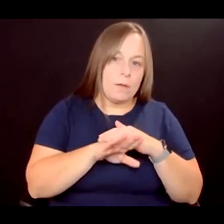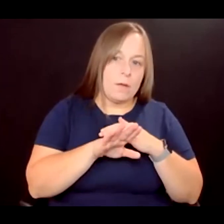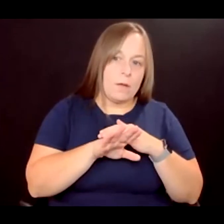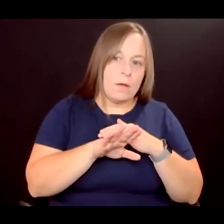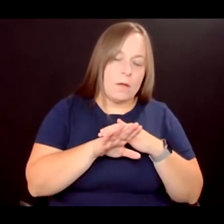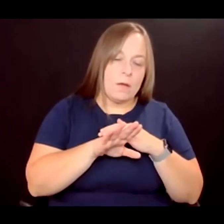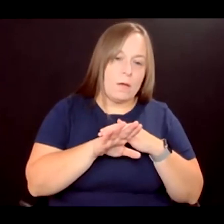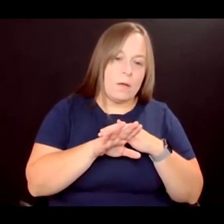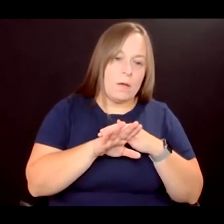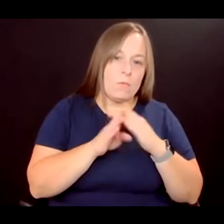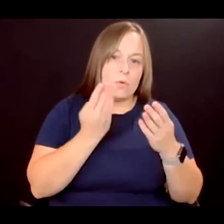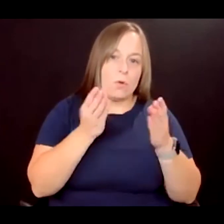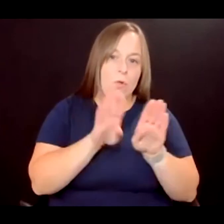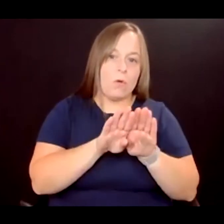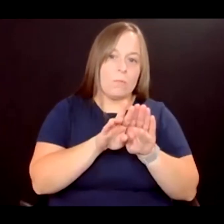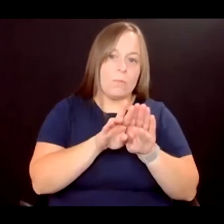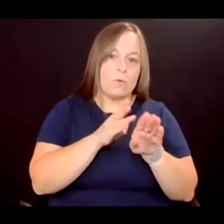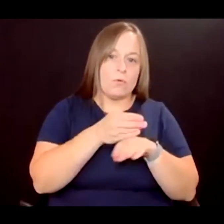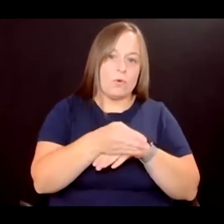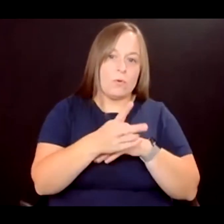elected, 100%.